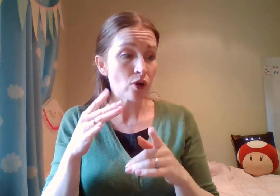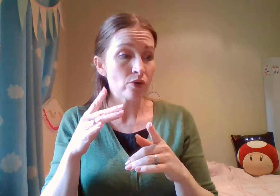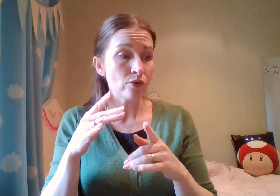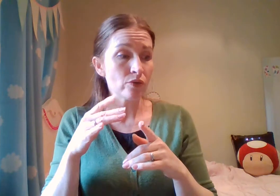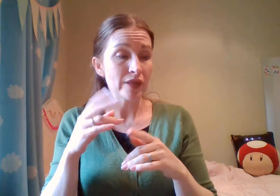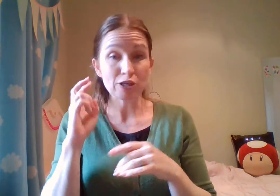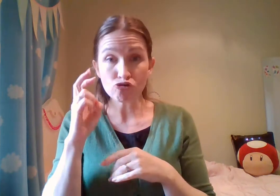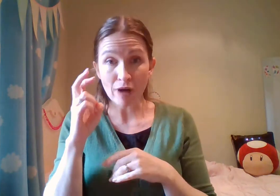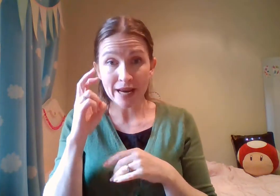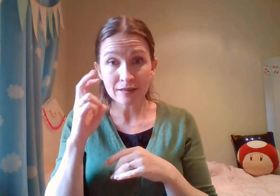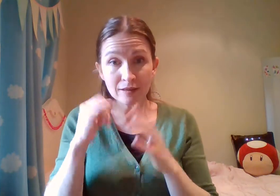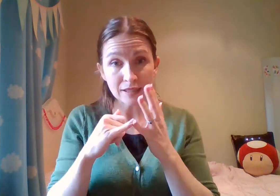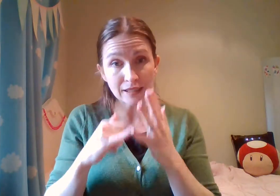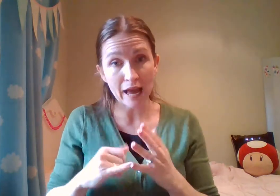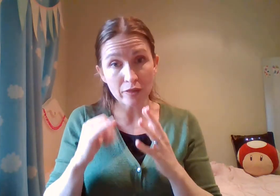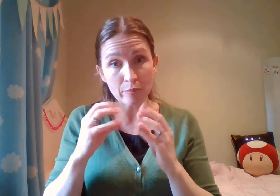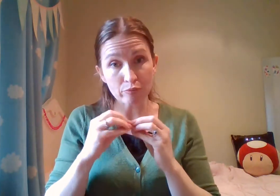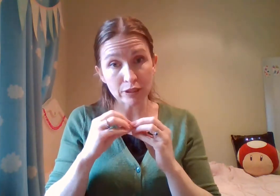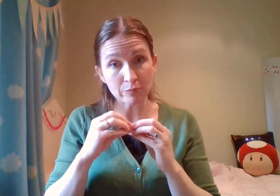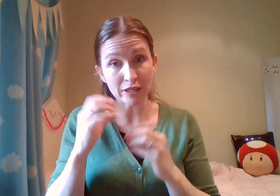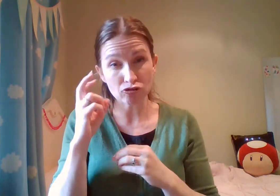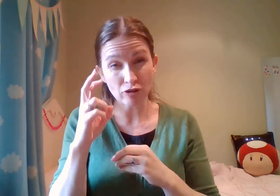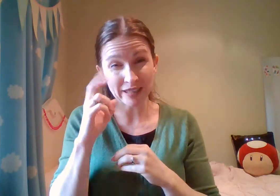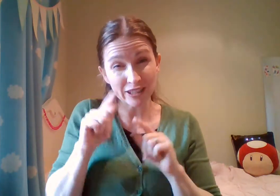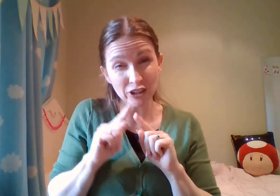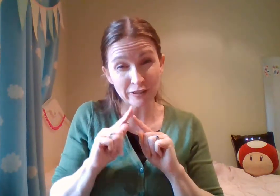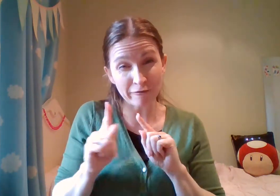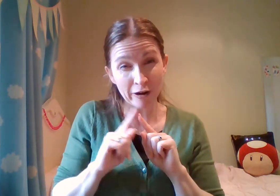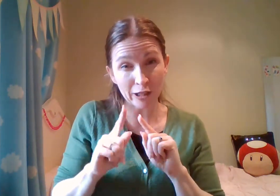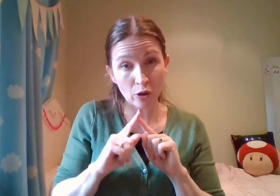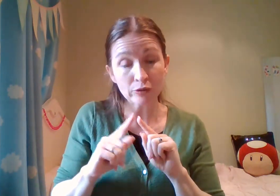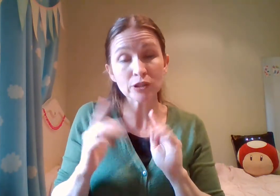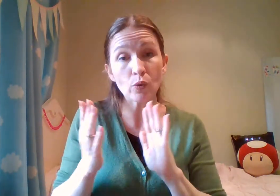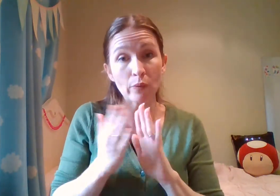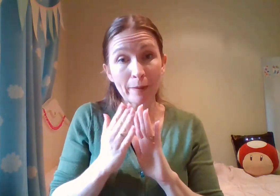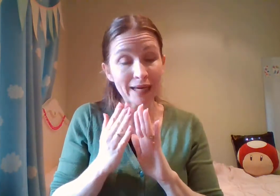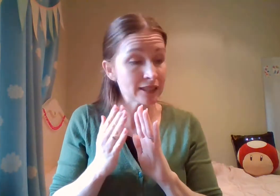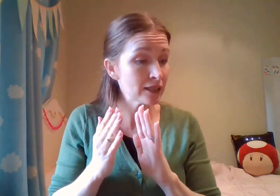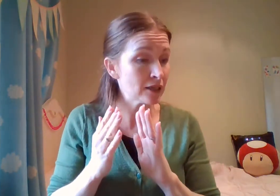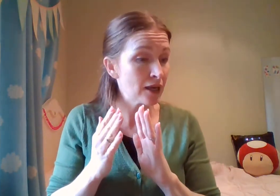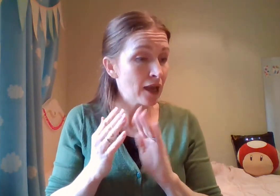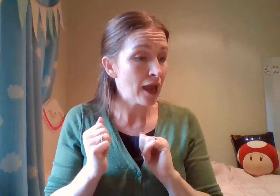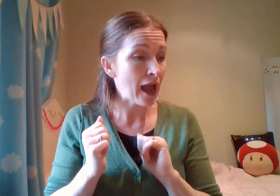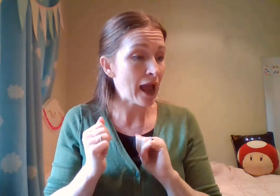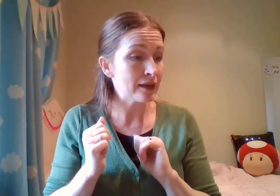Also, the train, the South Brisbane train station is very close to where we're meeting. And